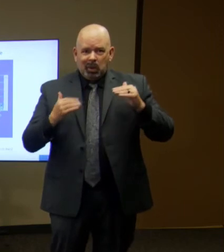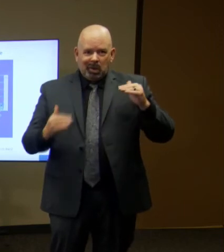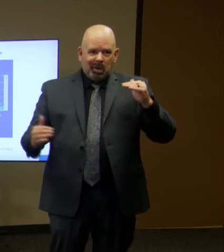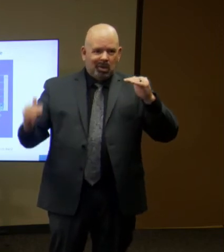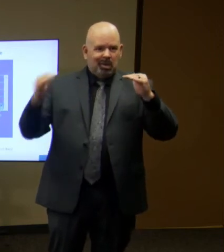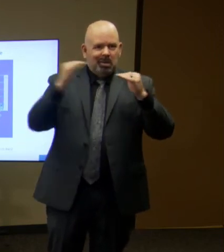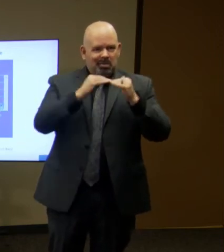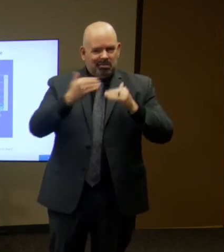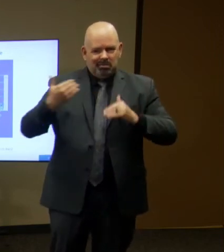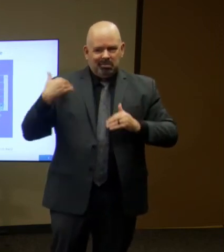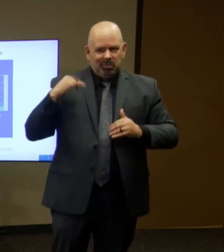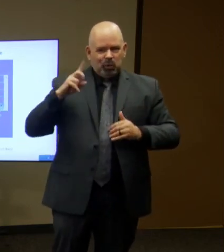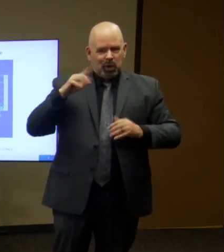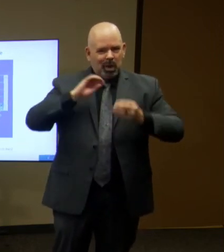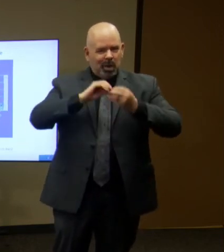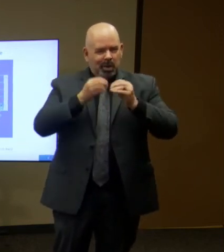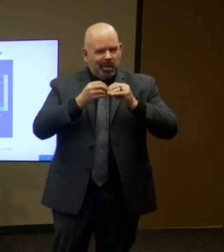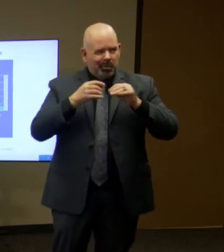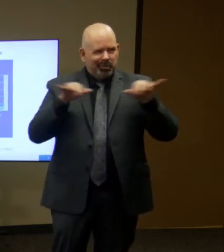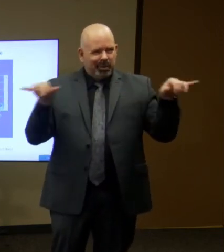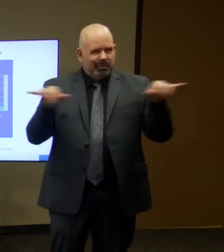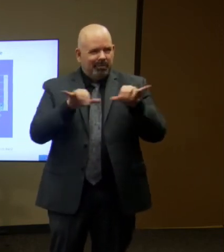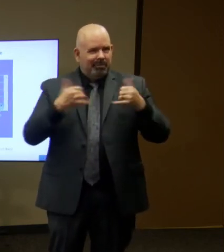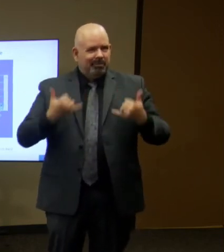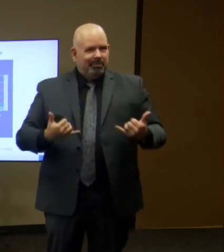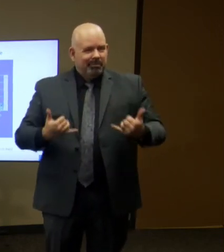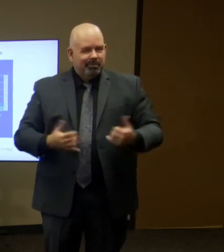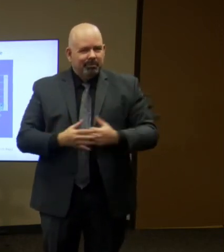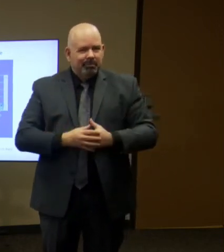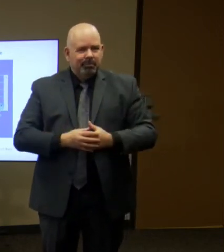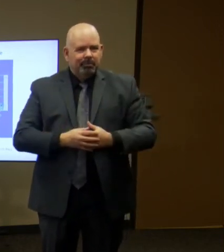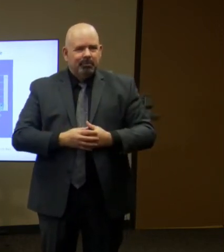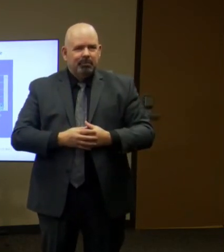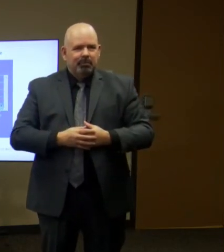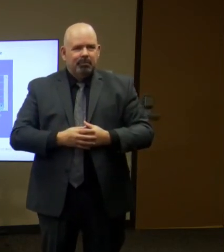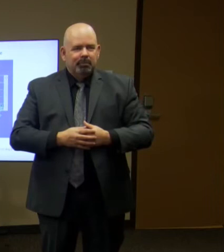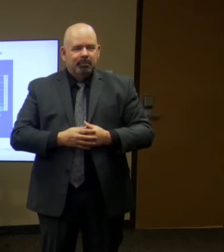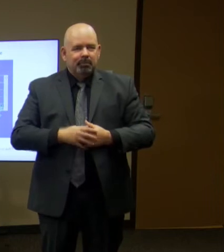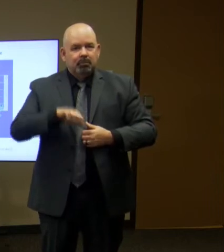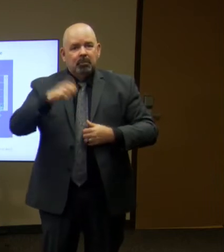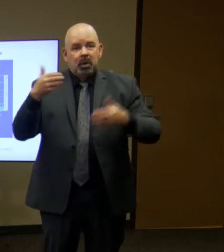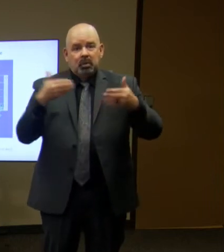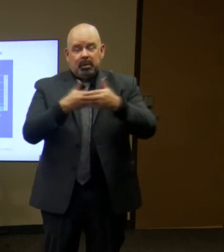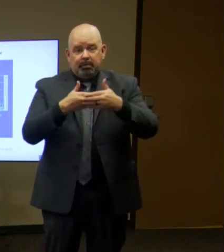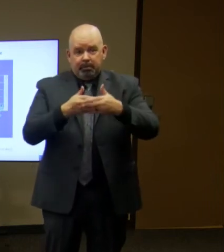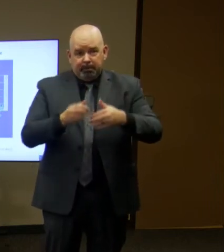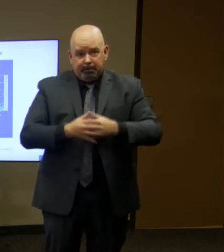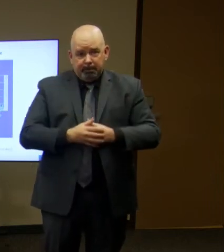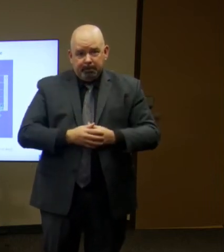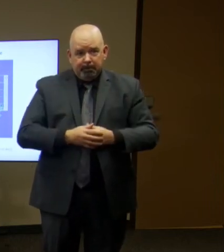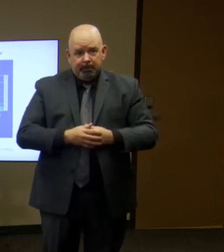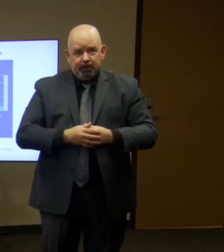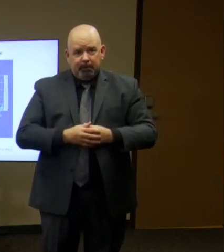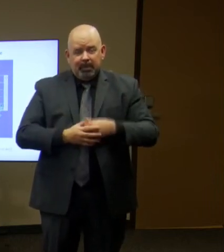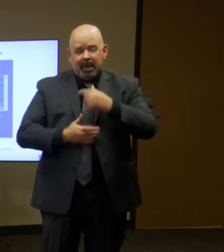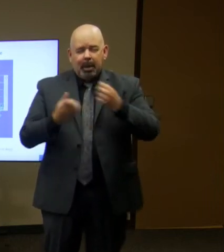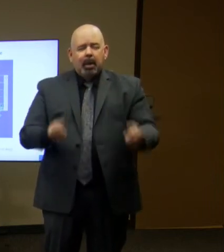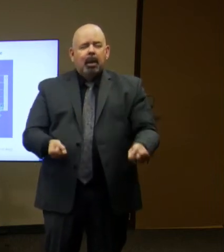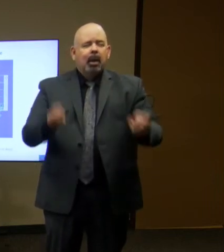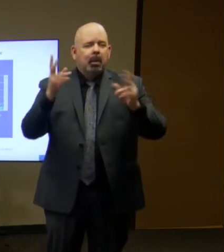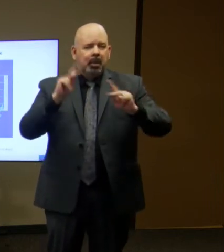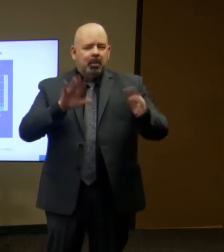the last indicator that trailing indicator is the number of deaths. So we're seeing,